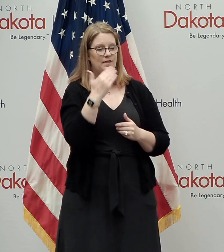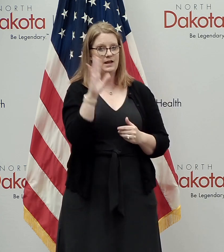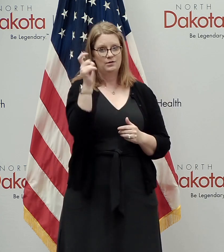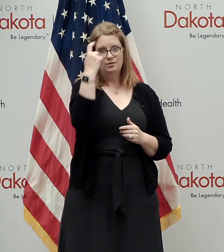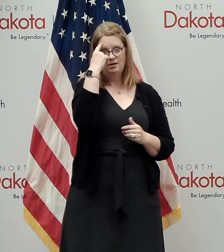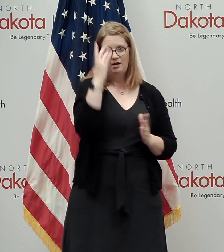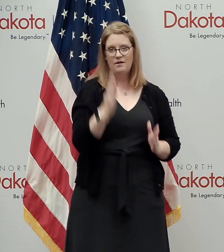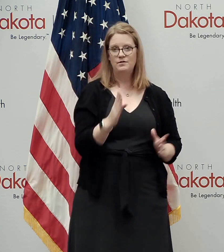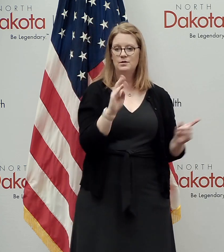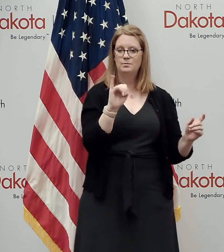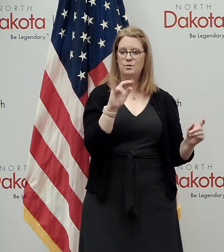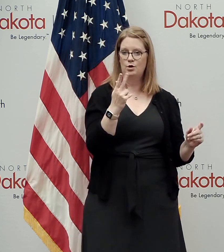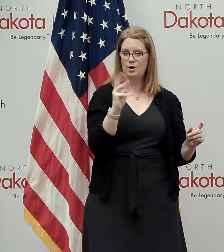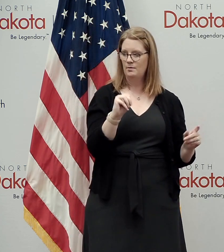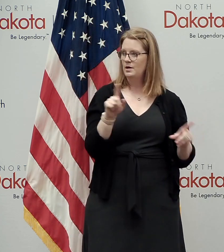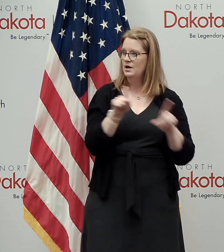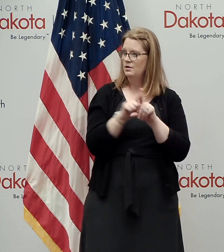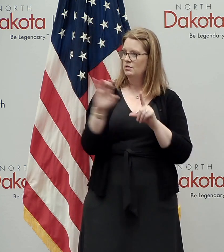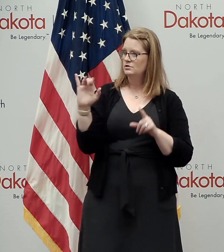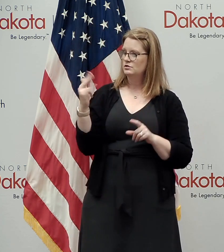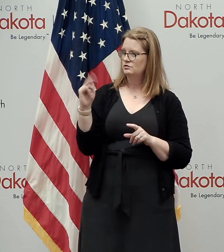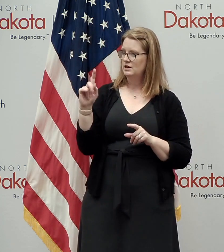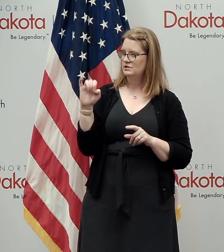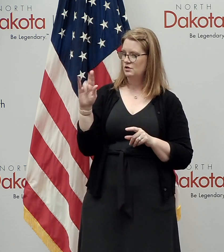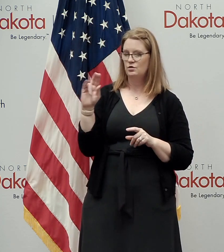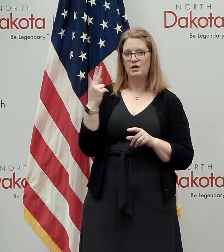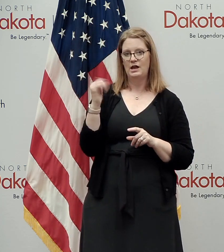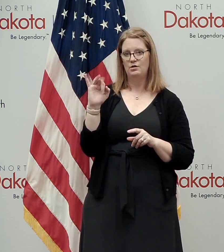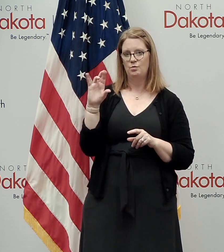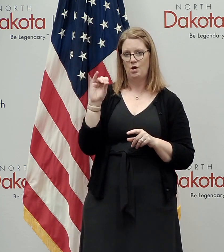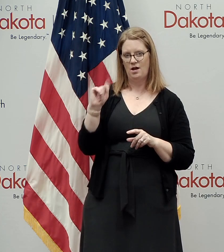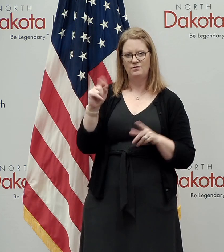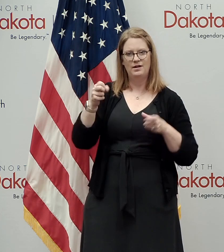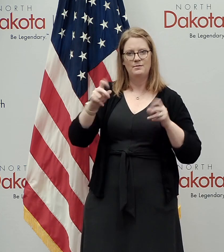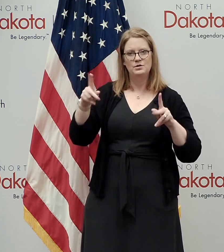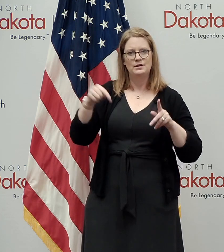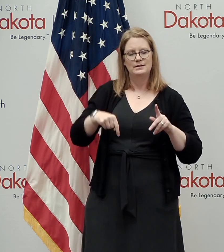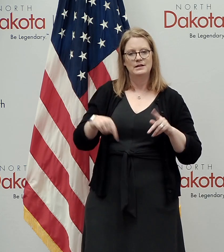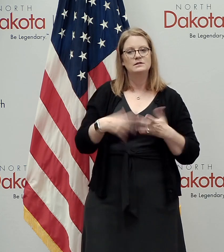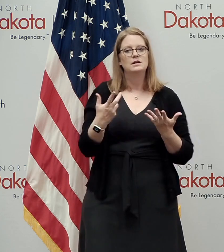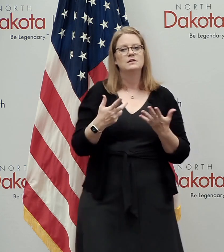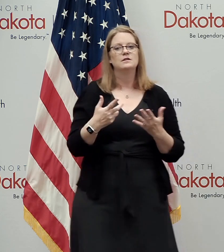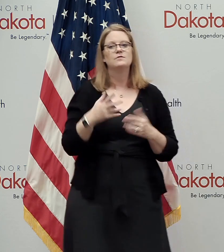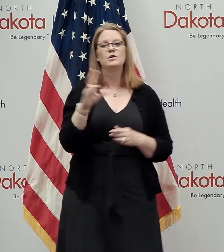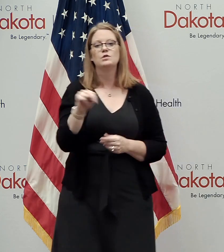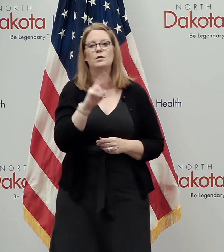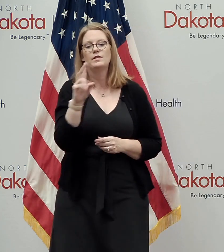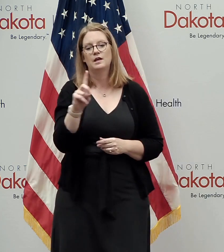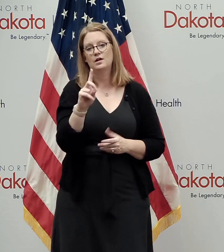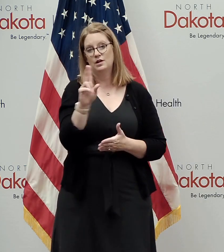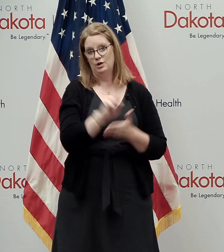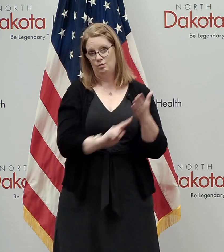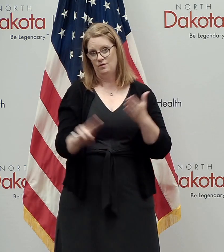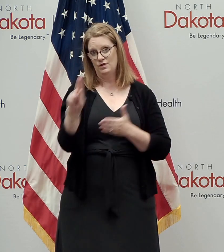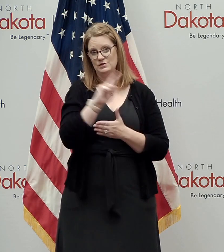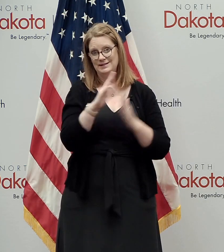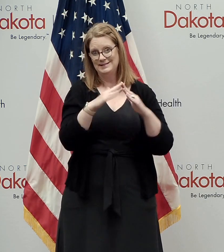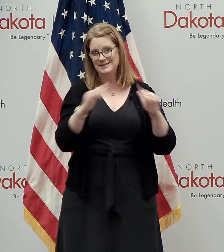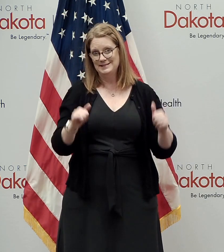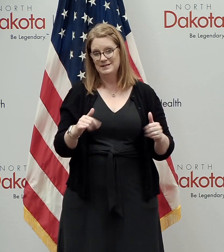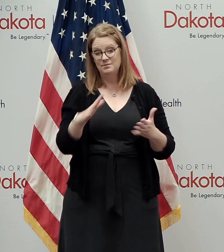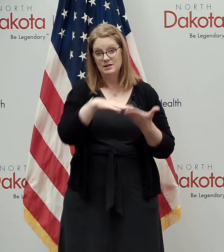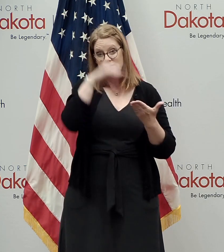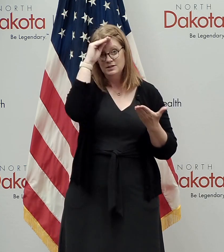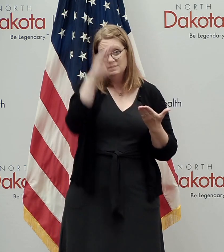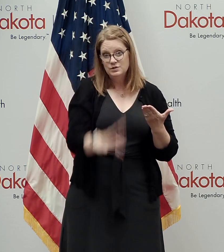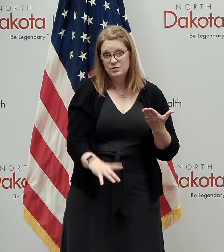Burgum and Chancellor Hagerott, for this opportunity. On behalf of the North Dakota University System students, I would like to